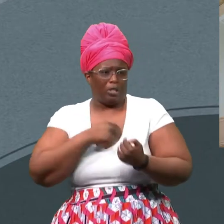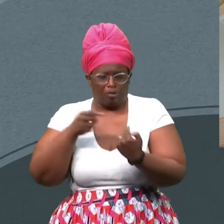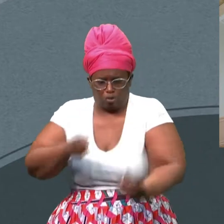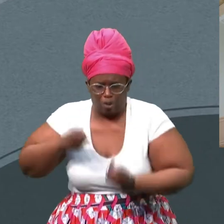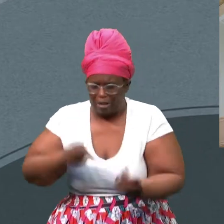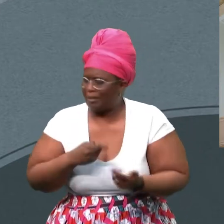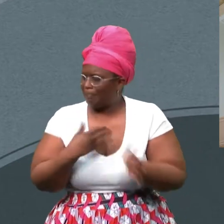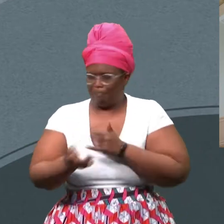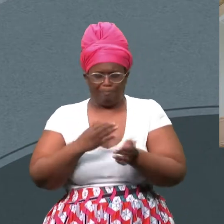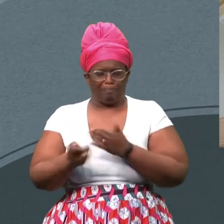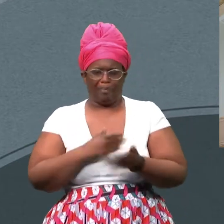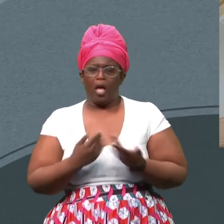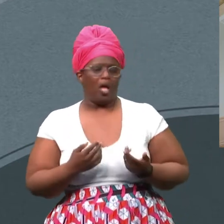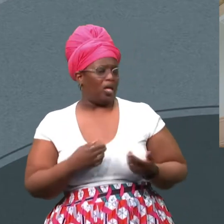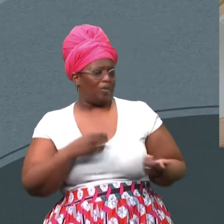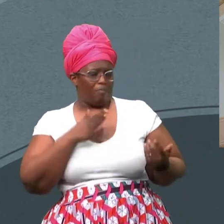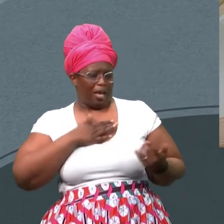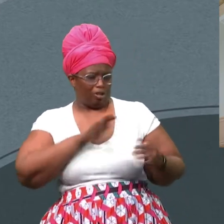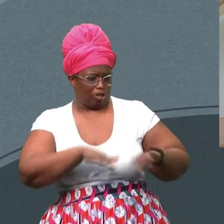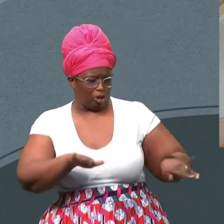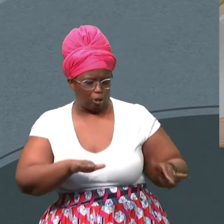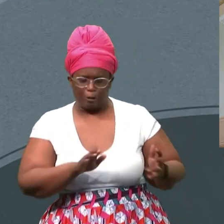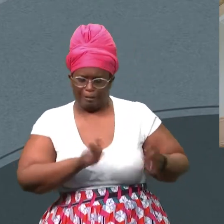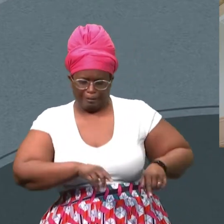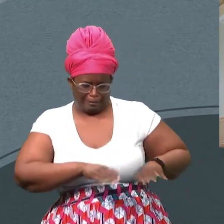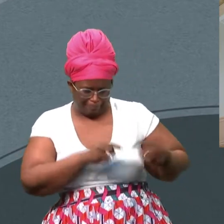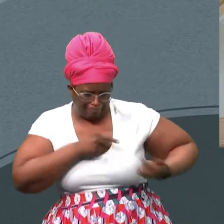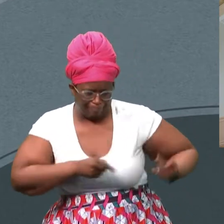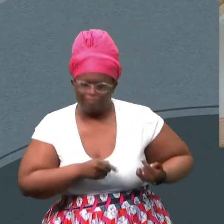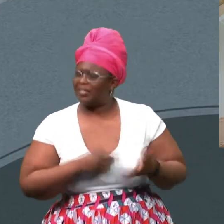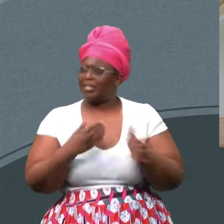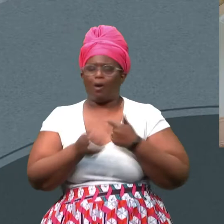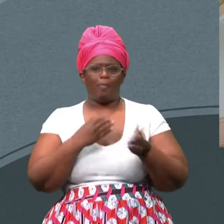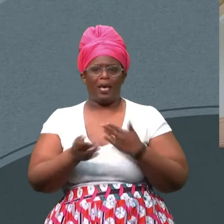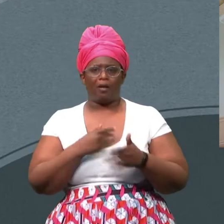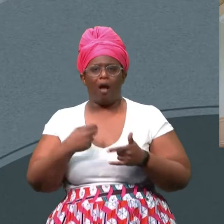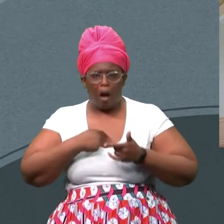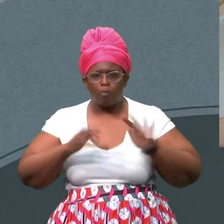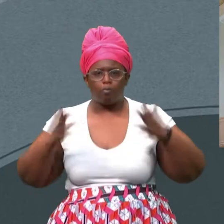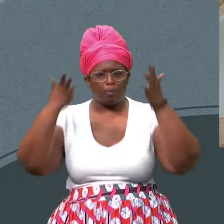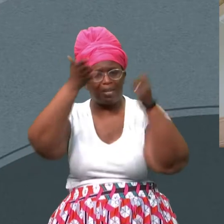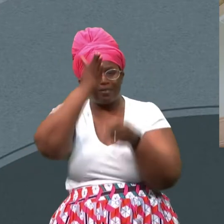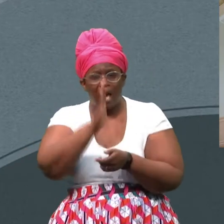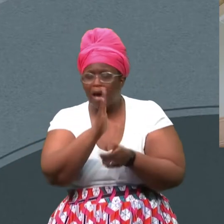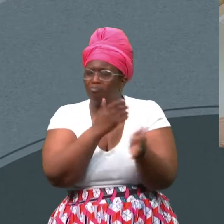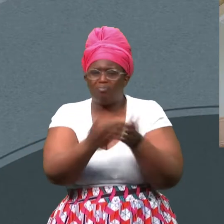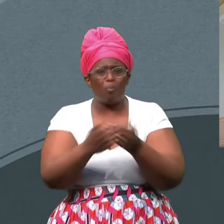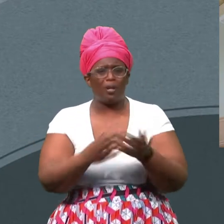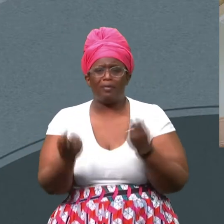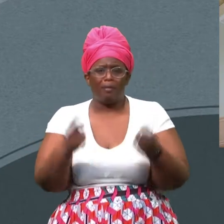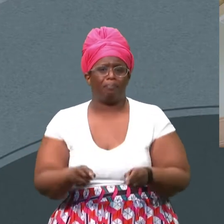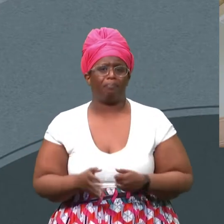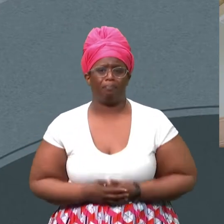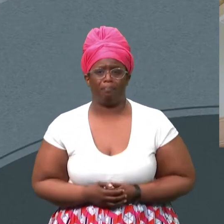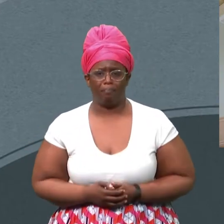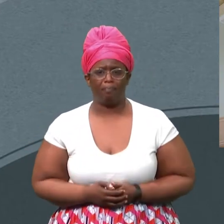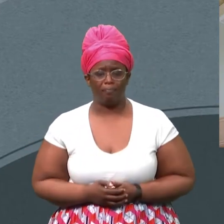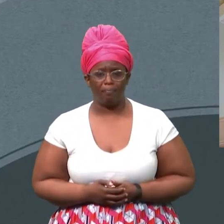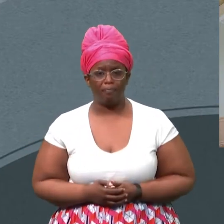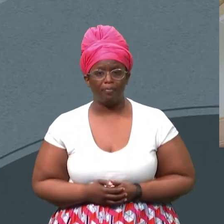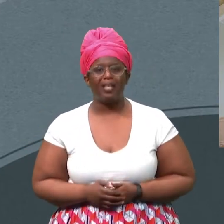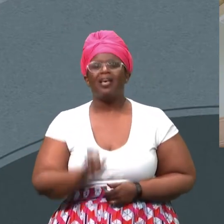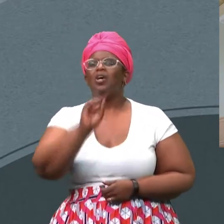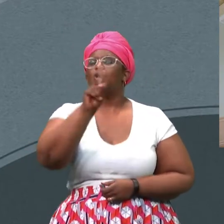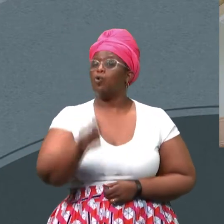what's happening in my children's life. We've got to learn to give God praise in spite of what's happening. Anybody here have